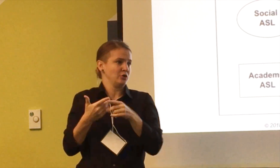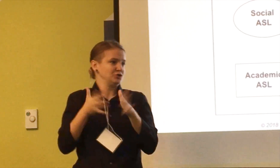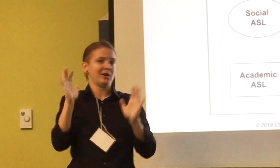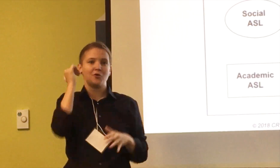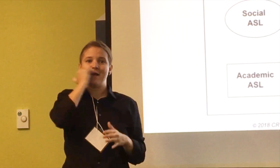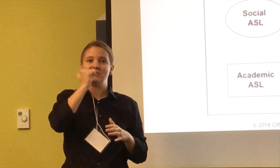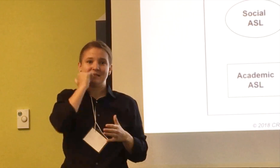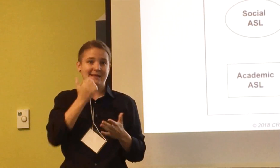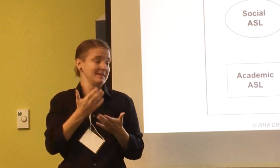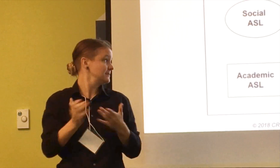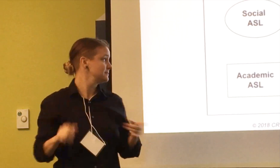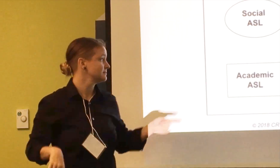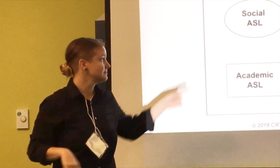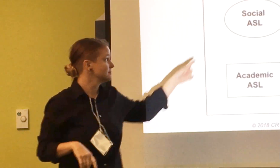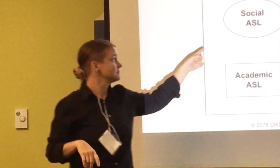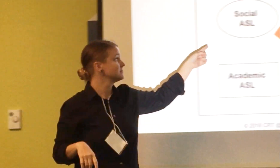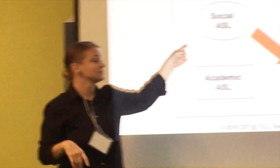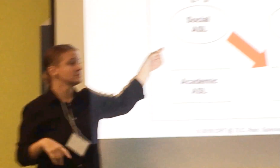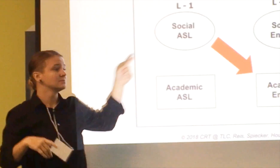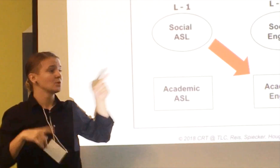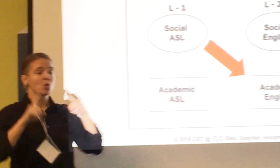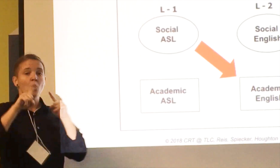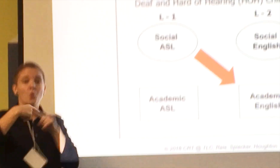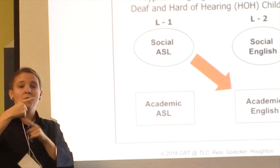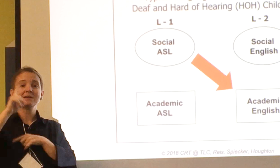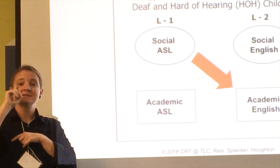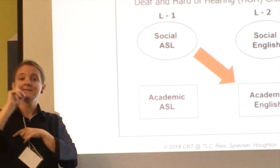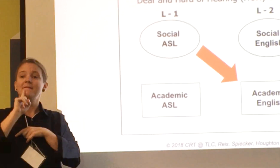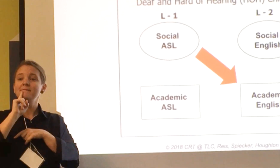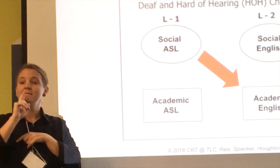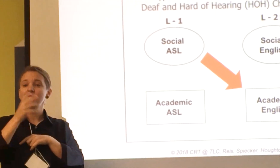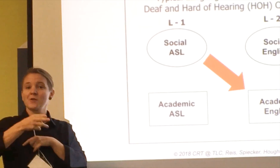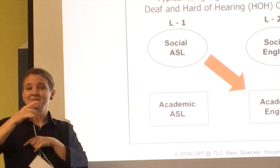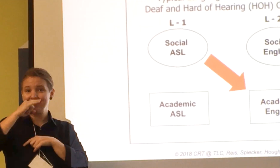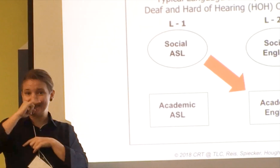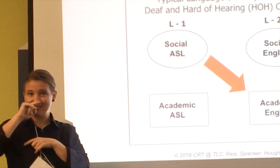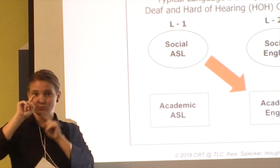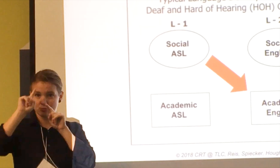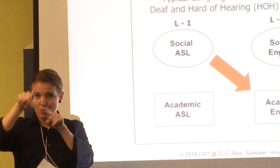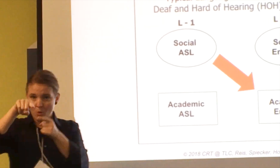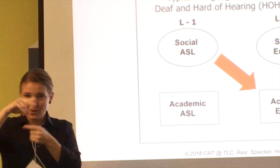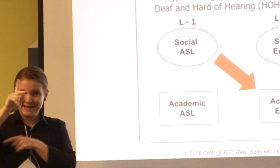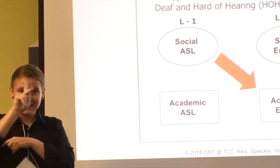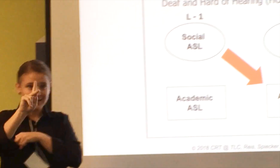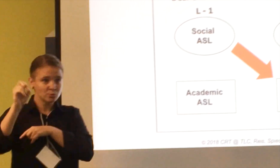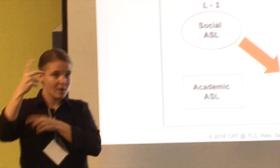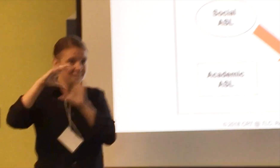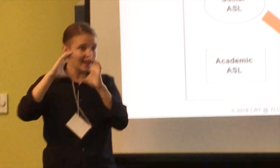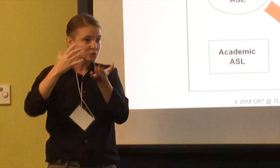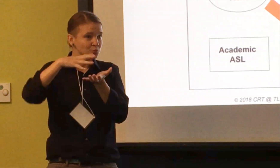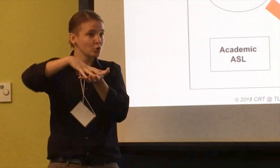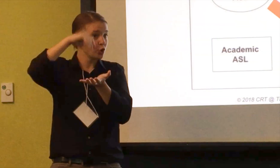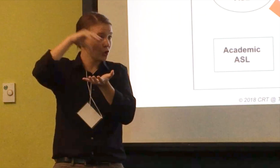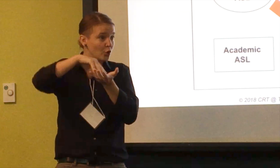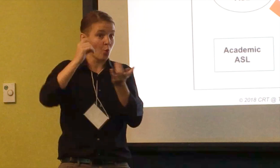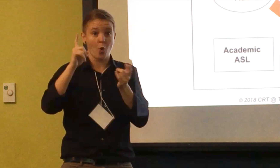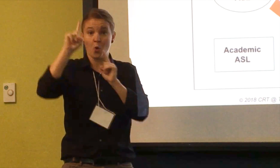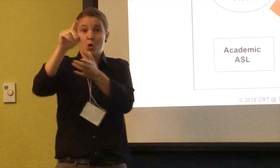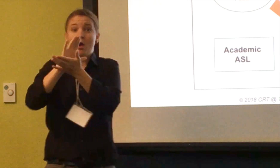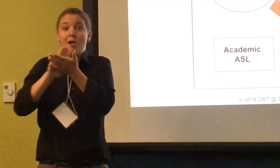You know, maybe they talk to their peers, they know how to use ASL in a conversational environment. But then when they enter the